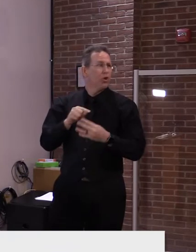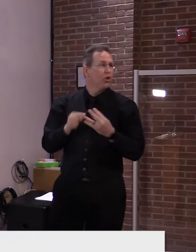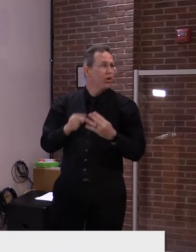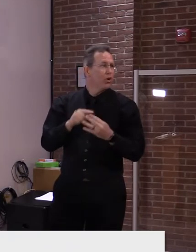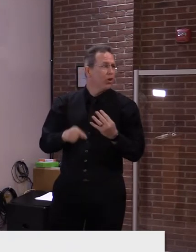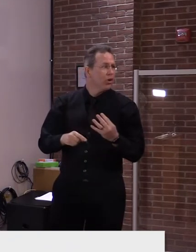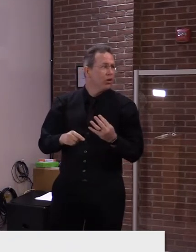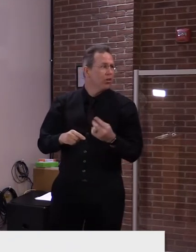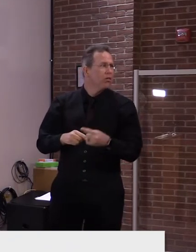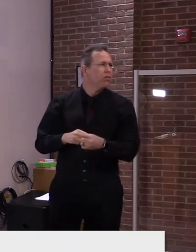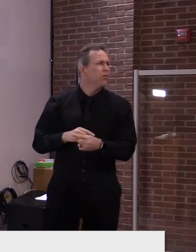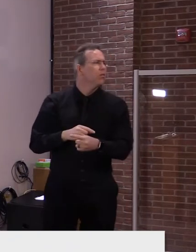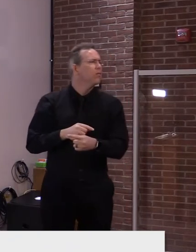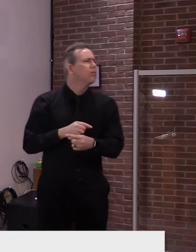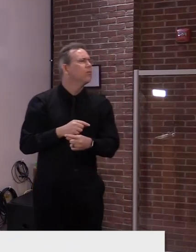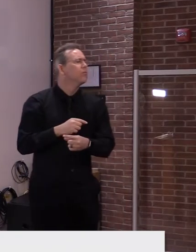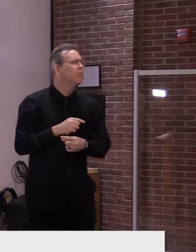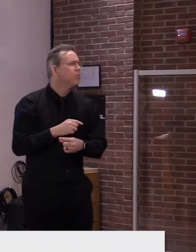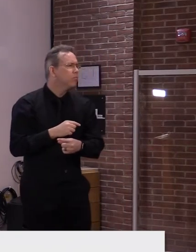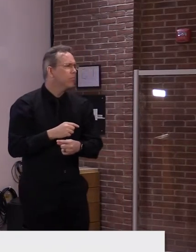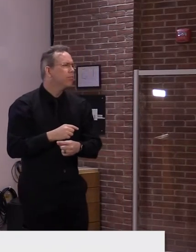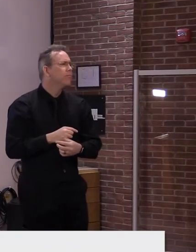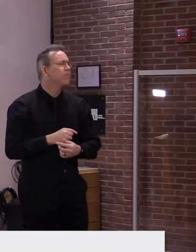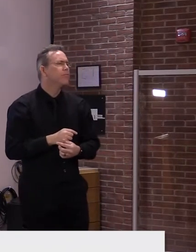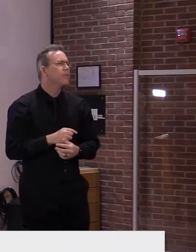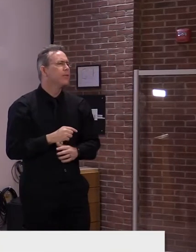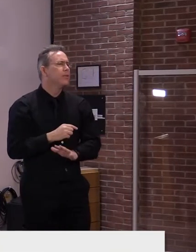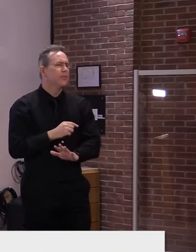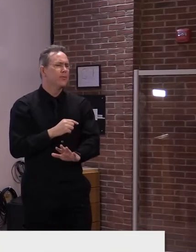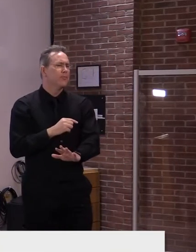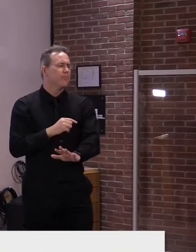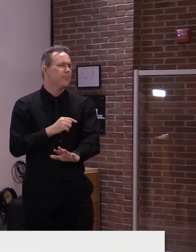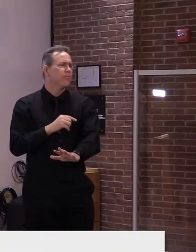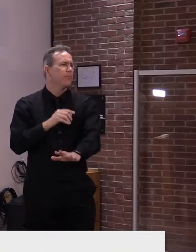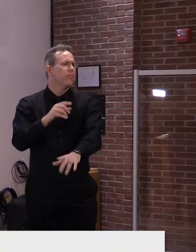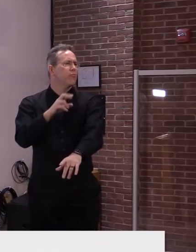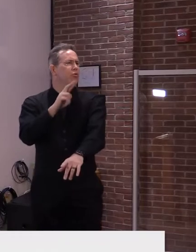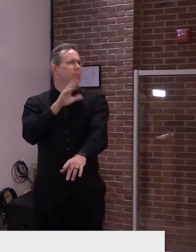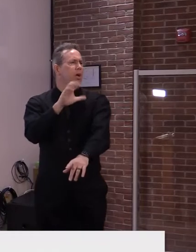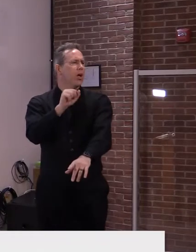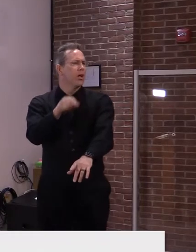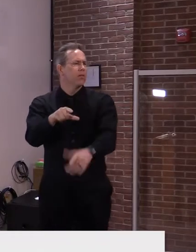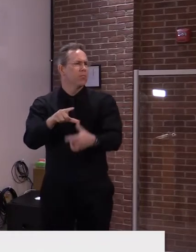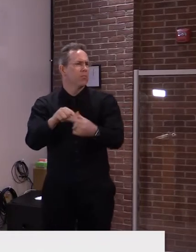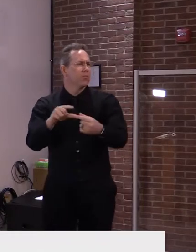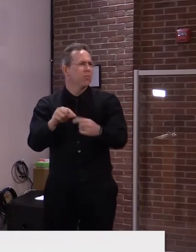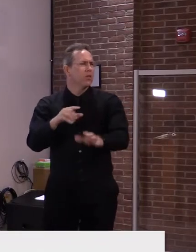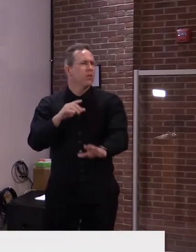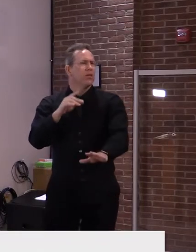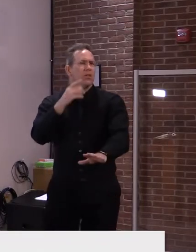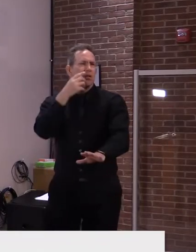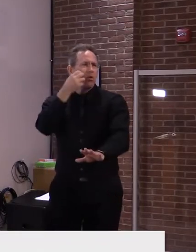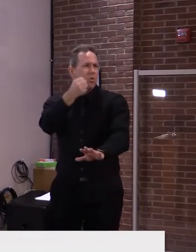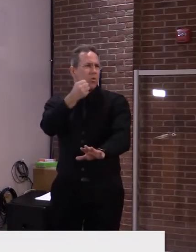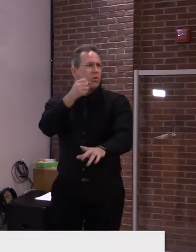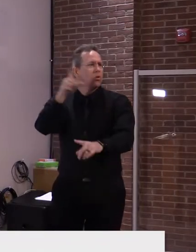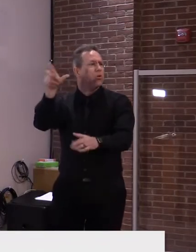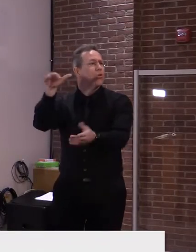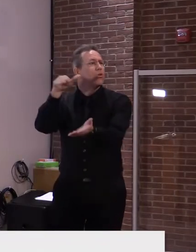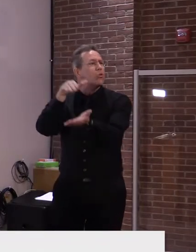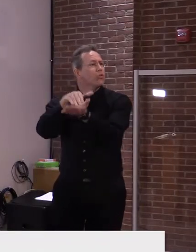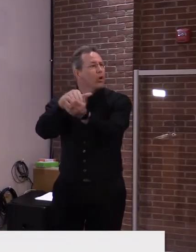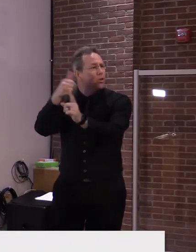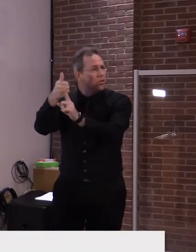Maybe Commissioner Levine can just, to your point about when the schools are notified, yep. can tell you the contact tracing process. Yes.